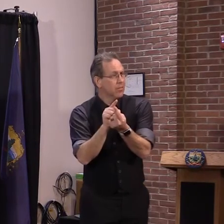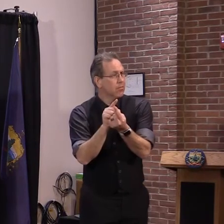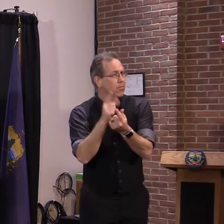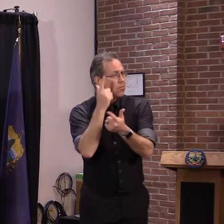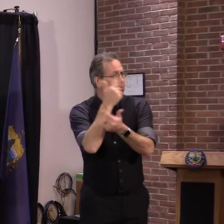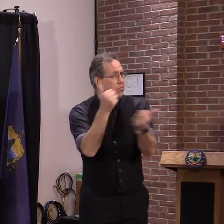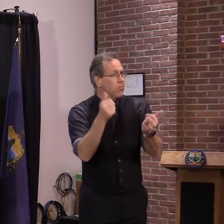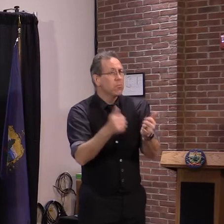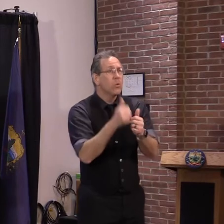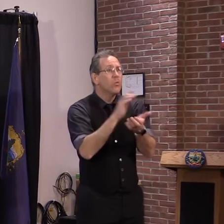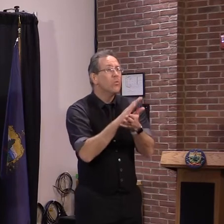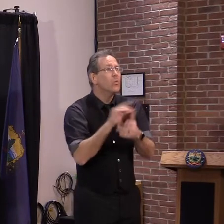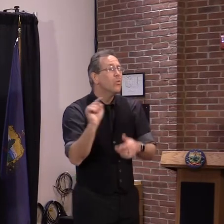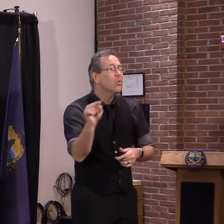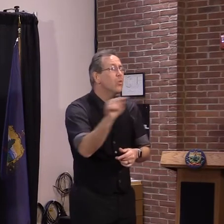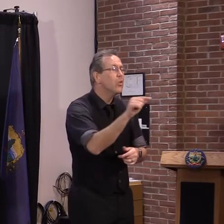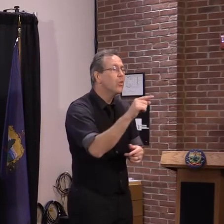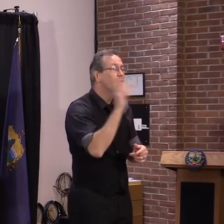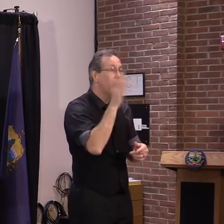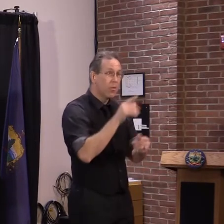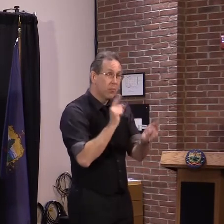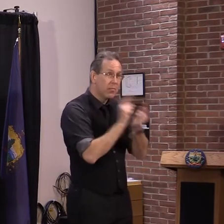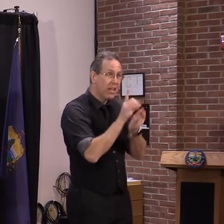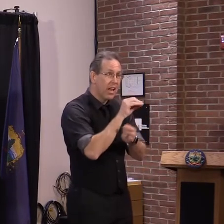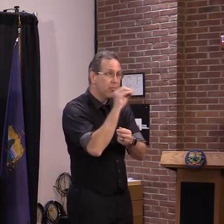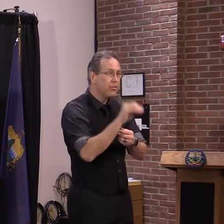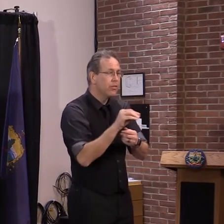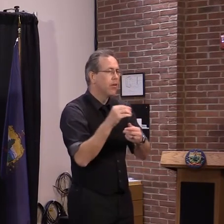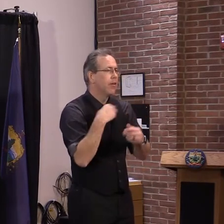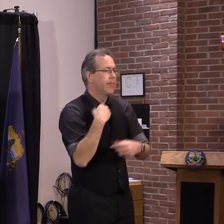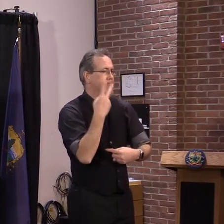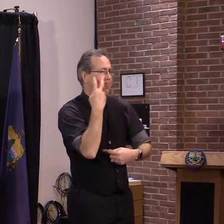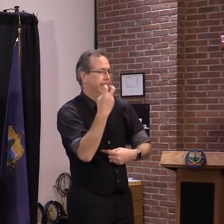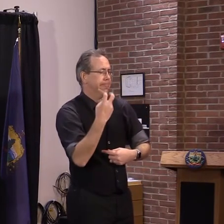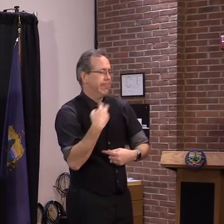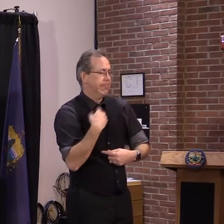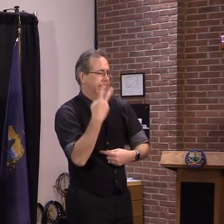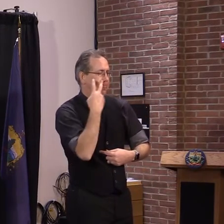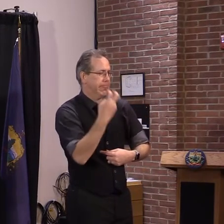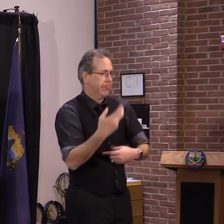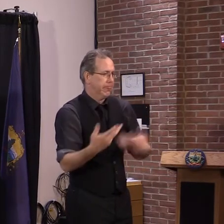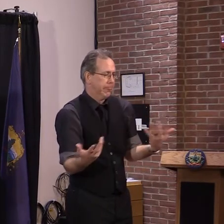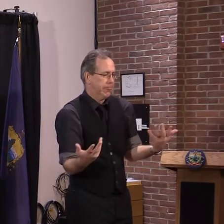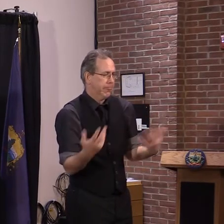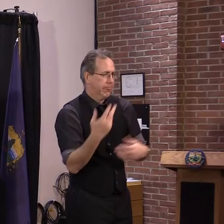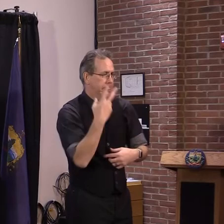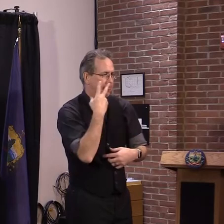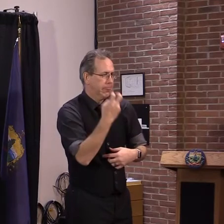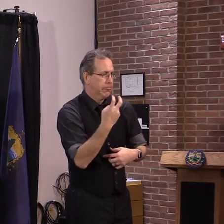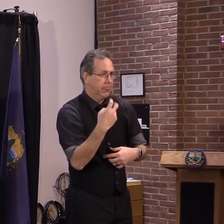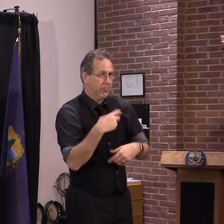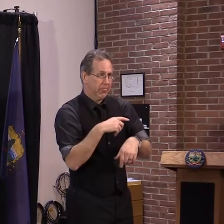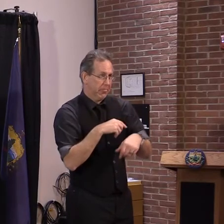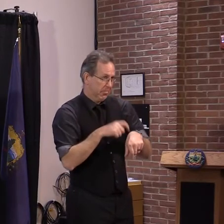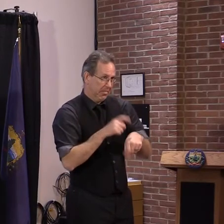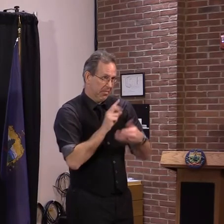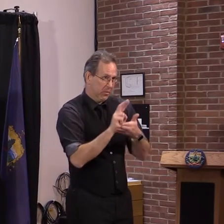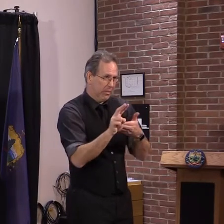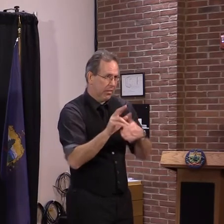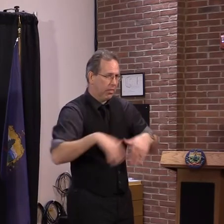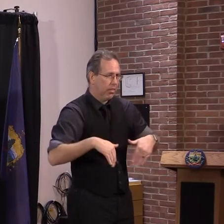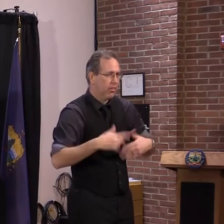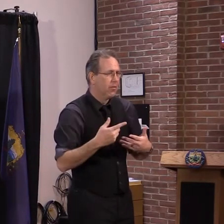schools who have attained that level. So it's not as though it's going to be the Wild West out there, so to speak.